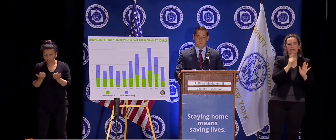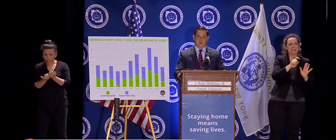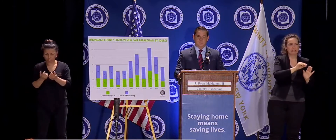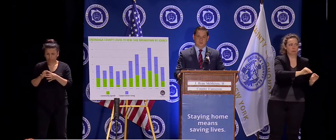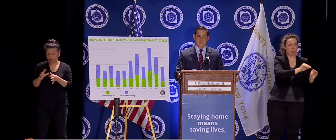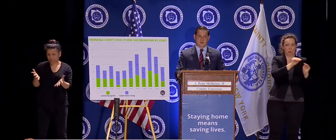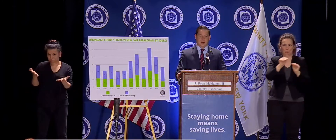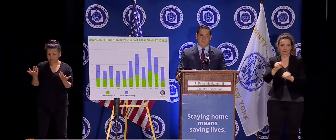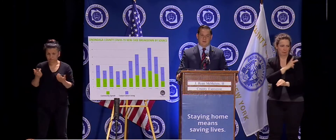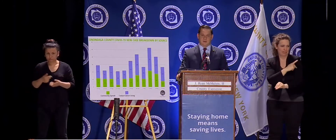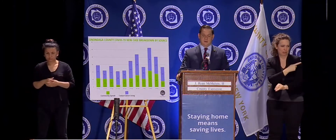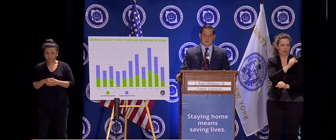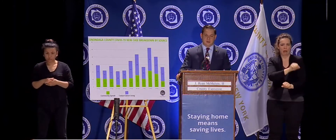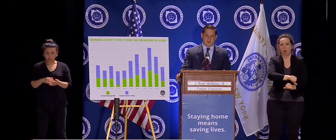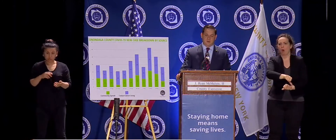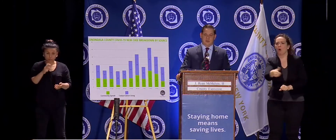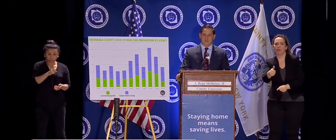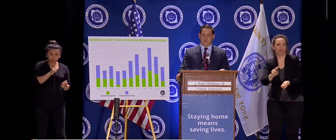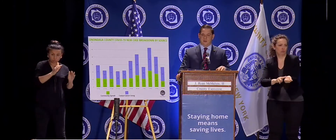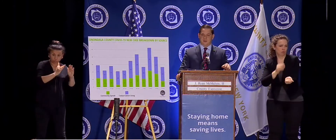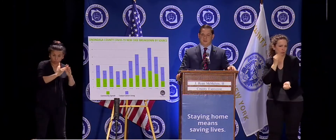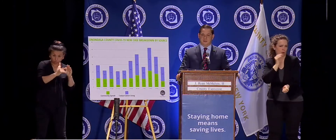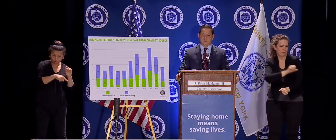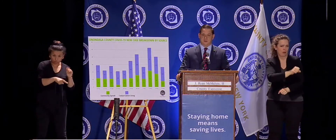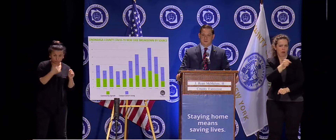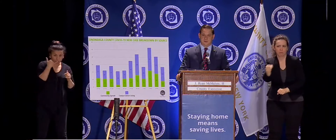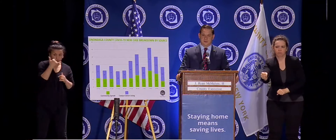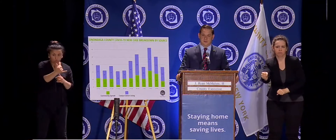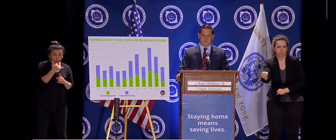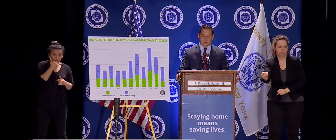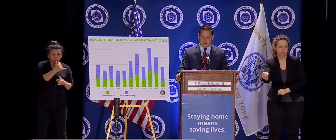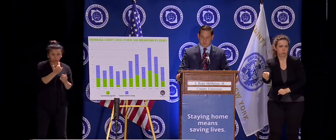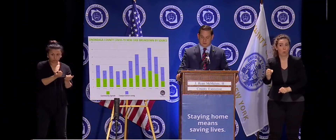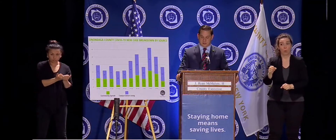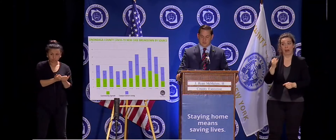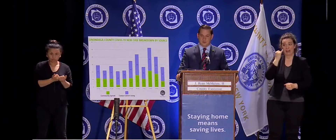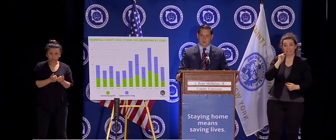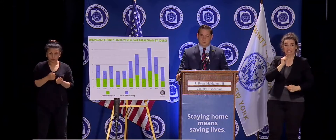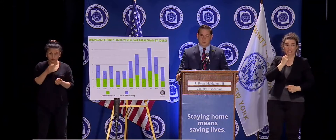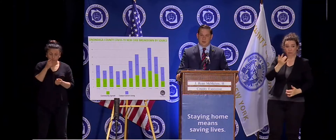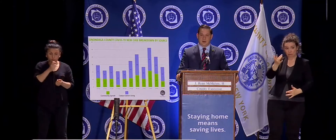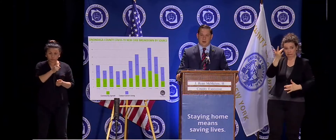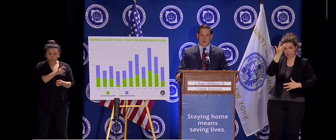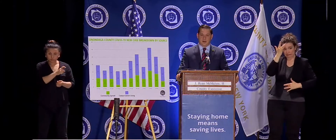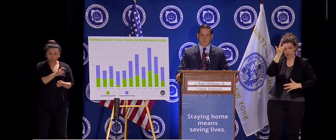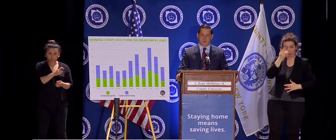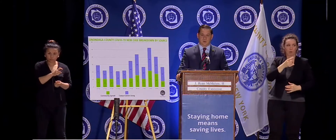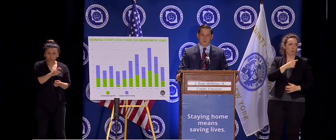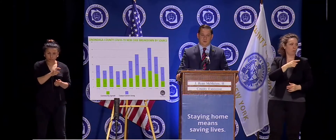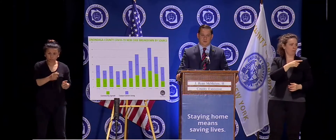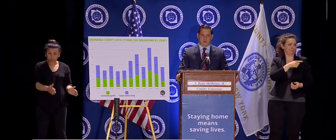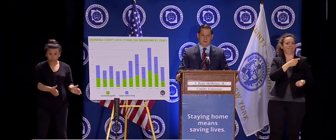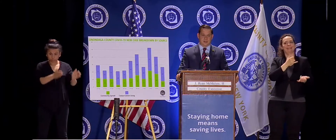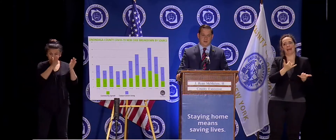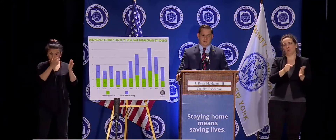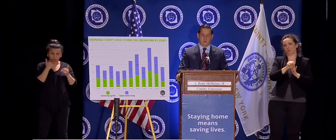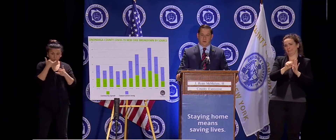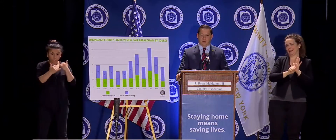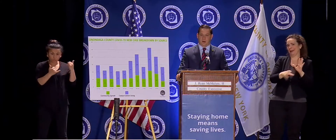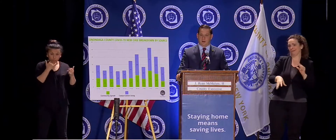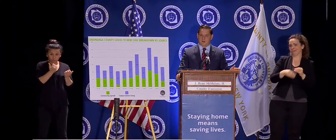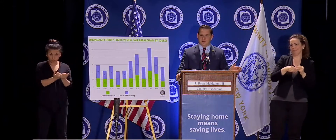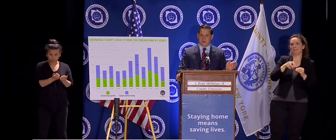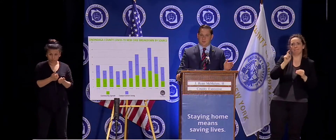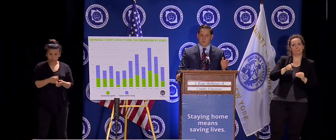all the nursing homes. I'm having communication with all the assisted living facilities. We have expectations as we're going through this fight together that we're